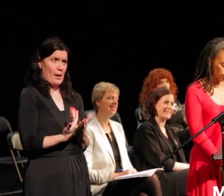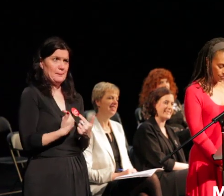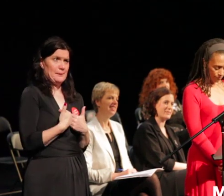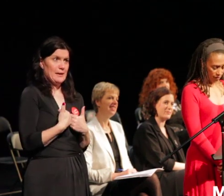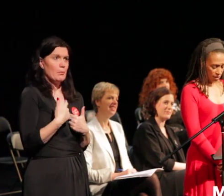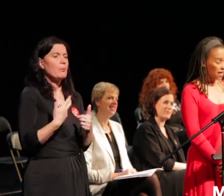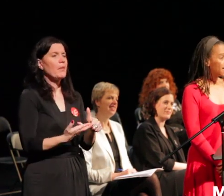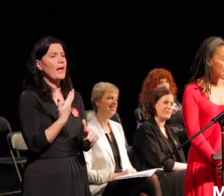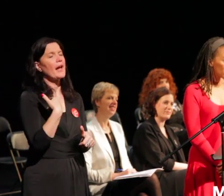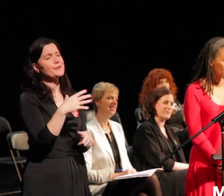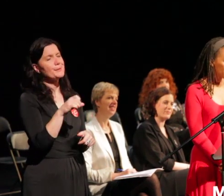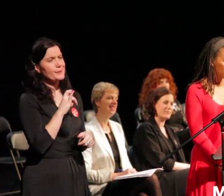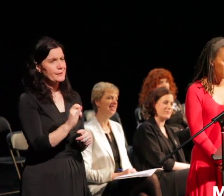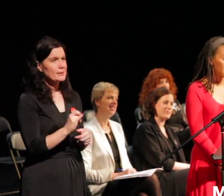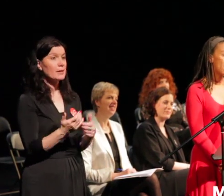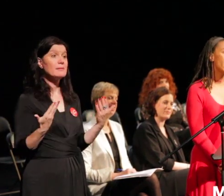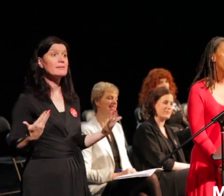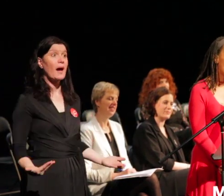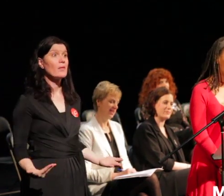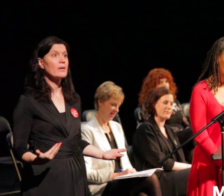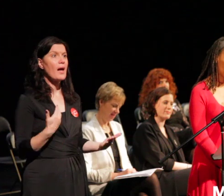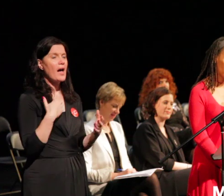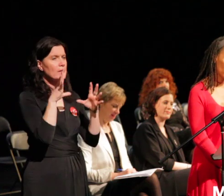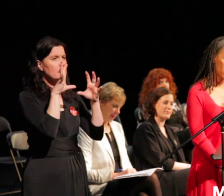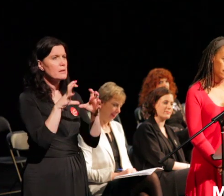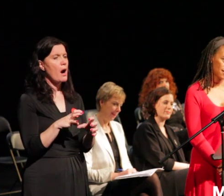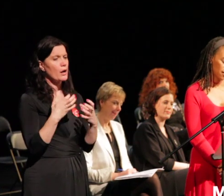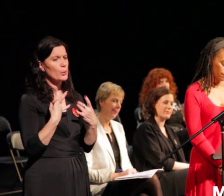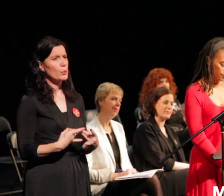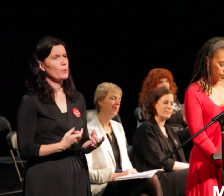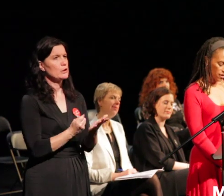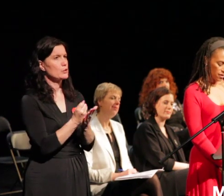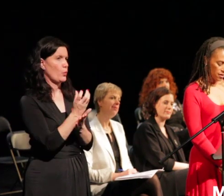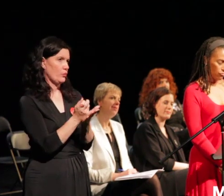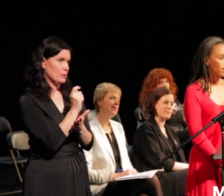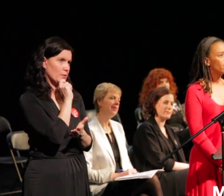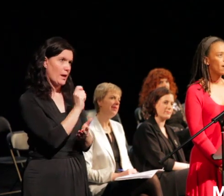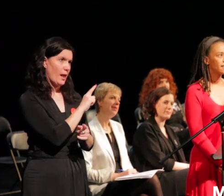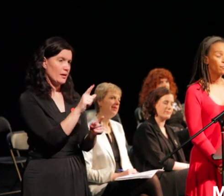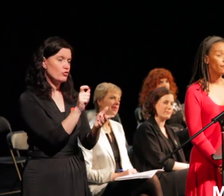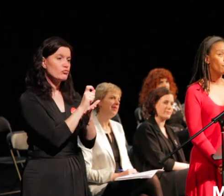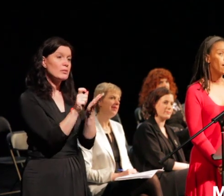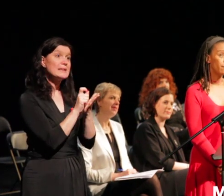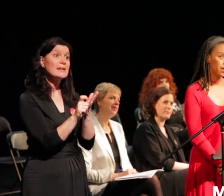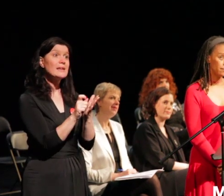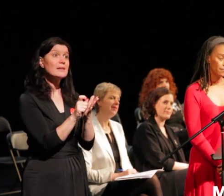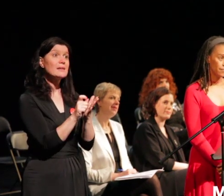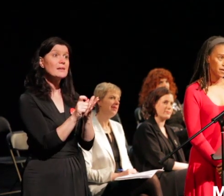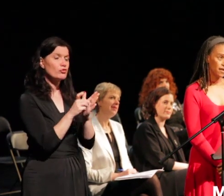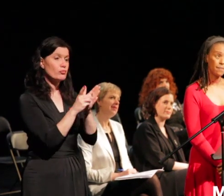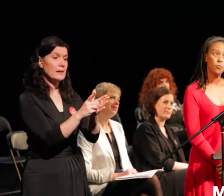I took it. And now I have a dark human story to tell. Written, directed and performed by